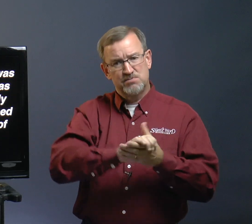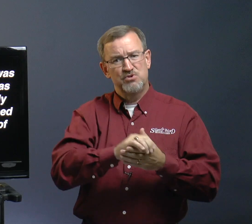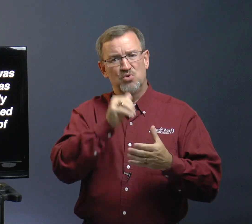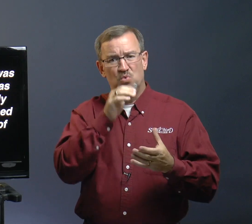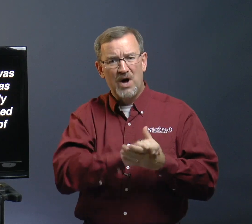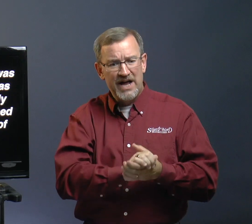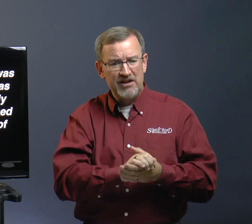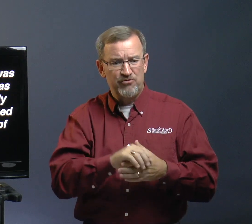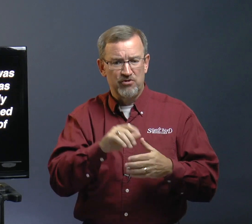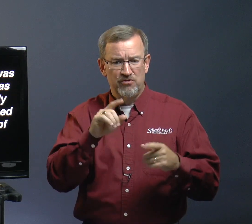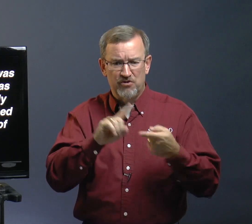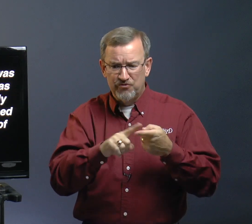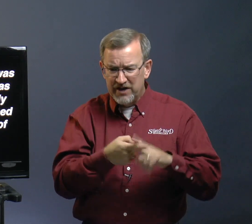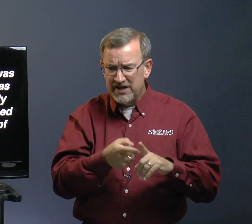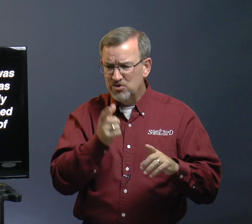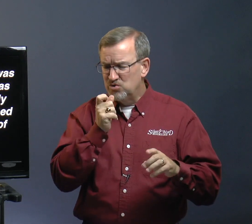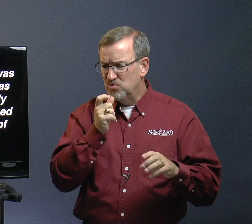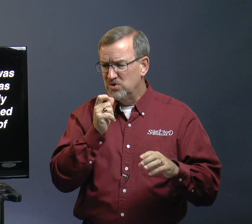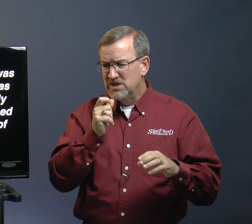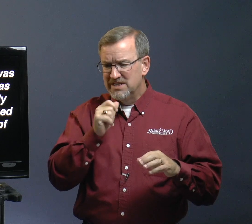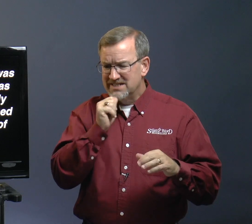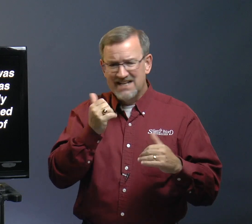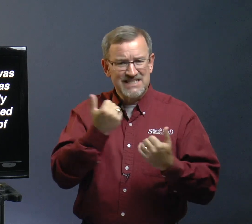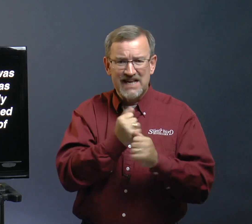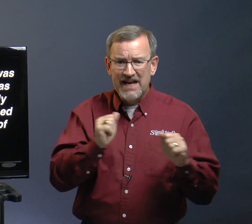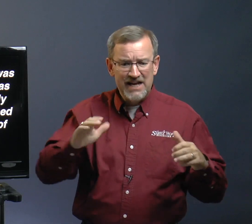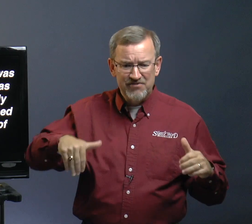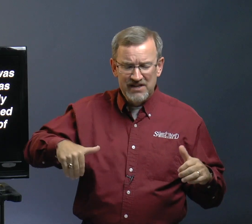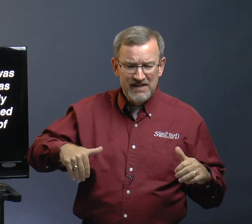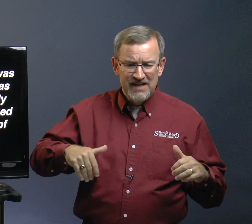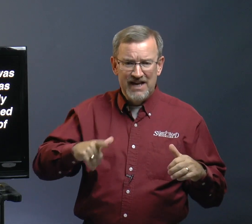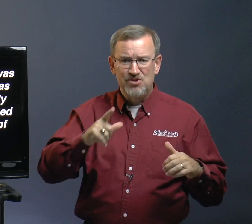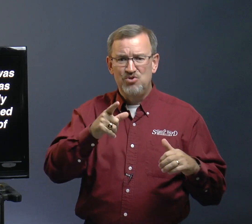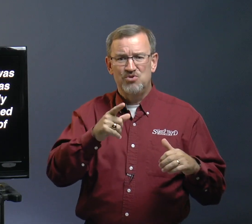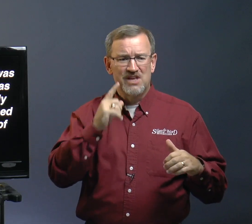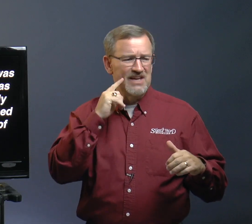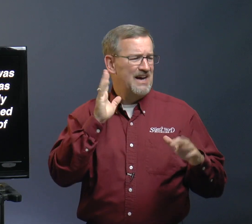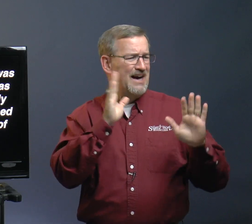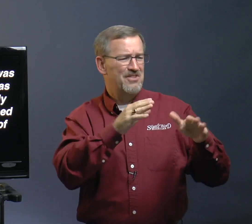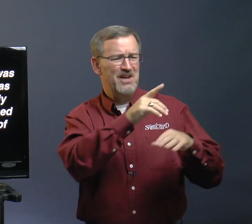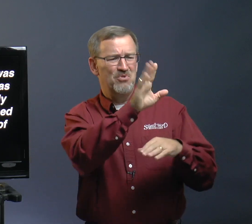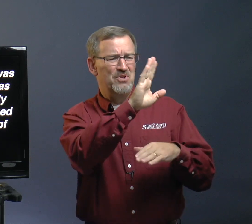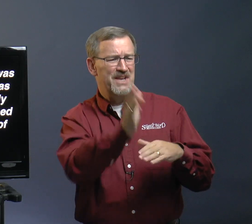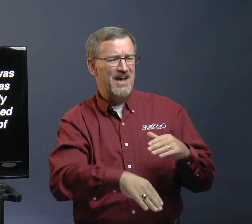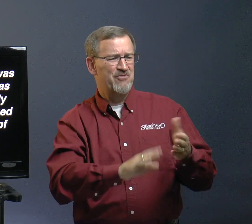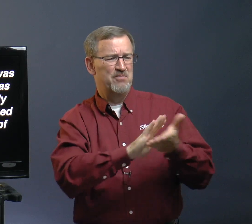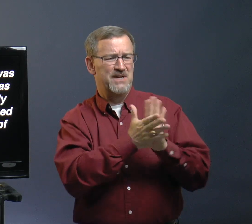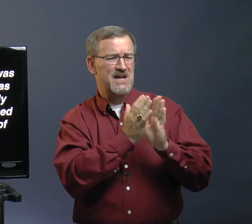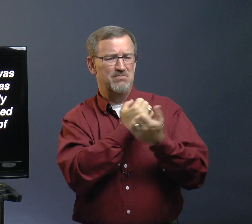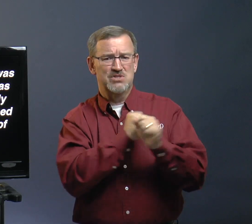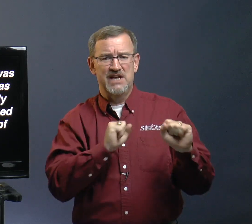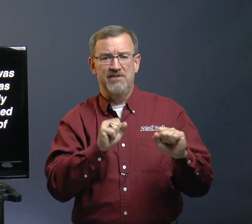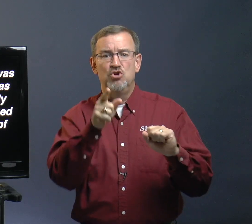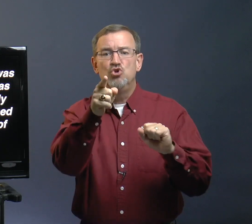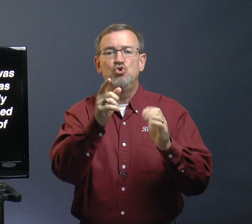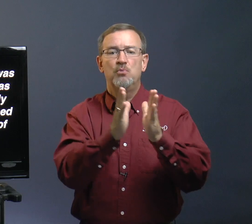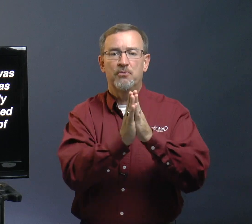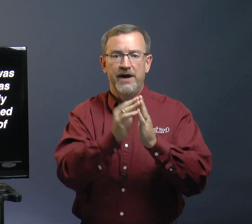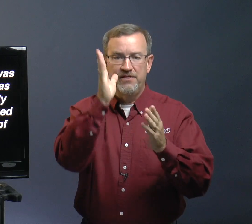husband or wife or friend who not saved, and you think, they will never become saved. You pray that